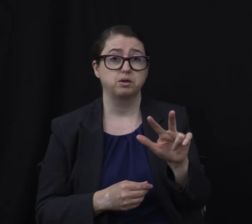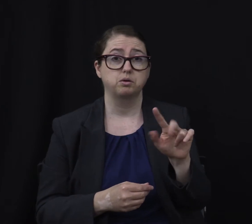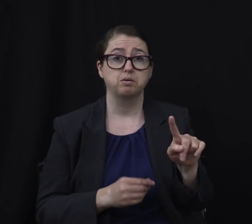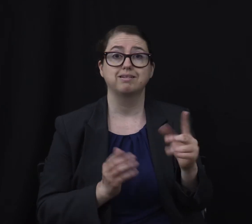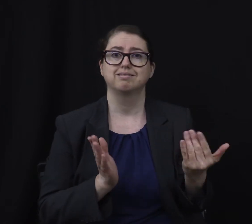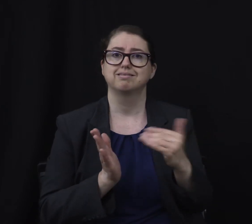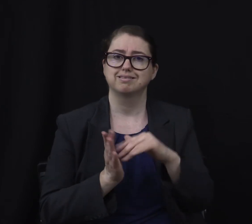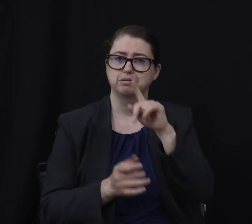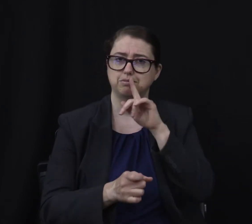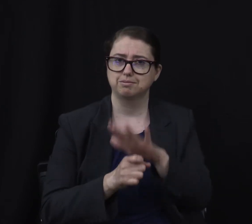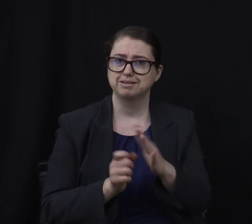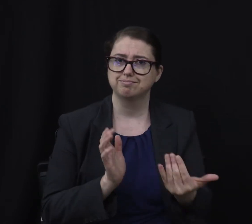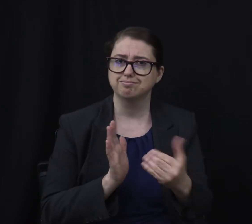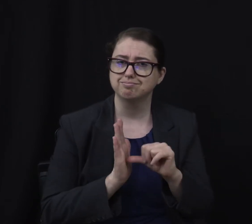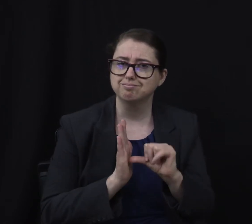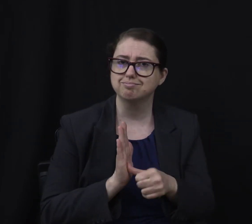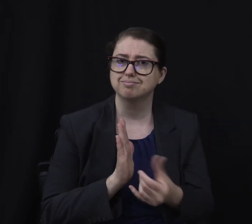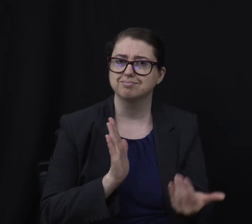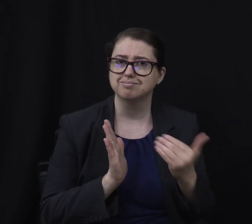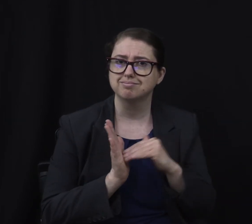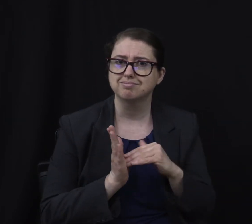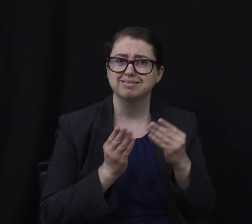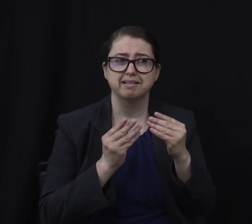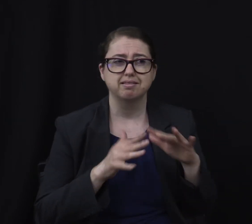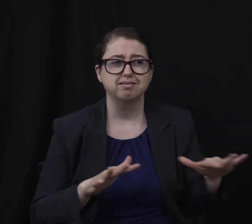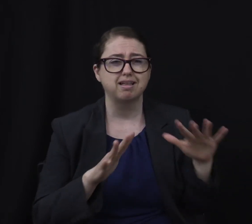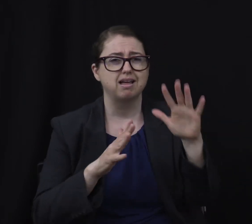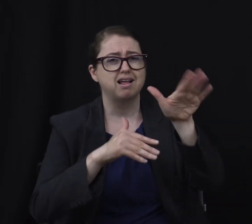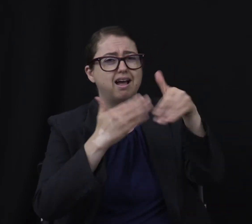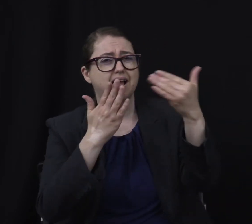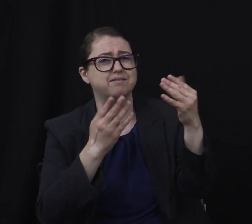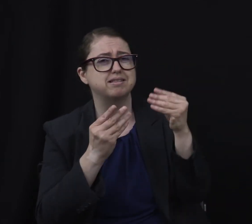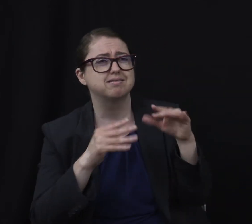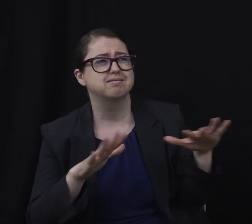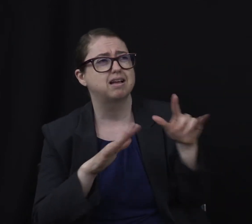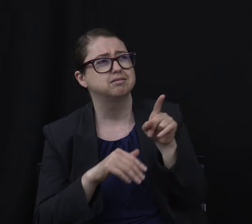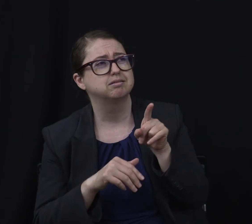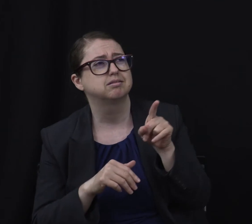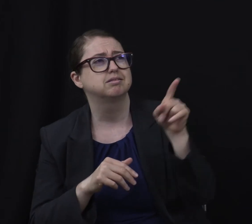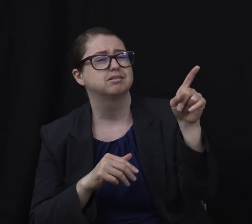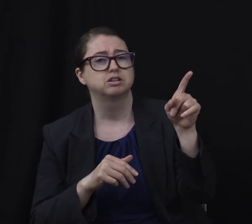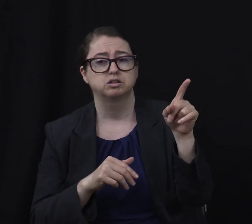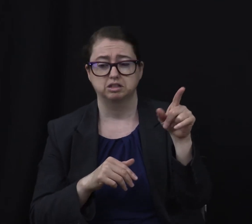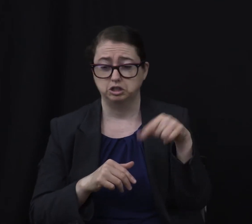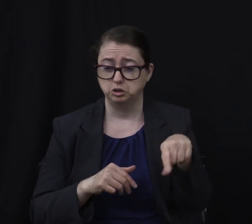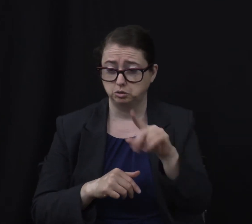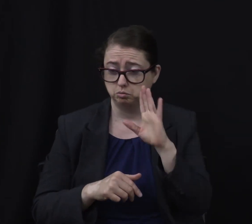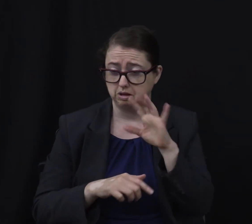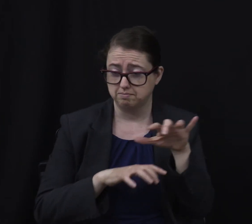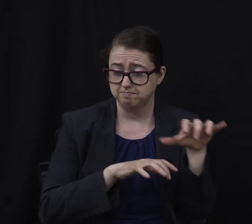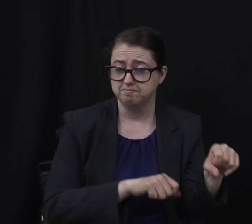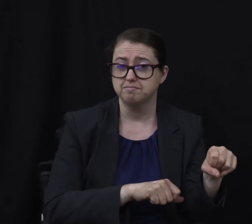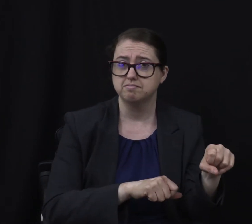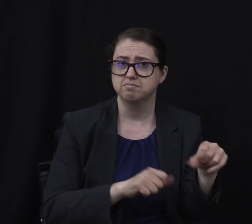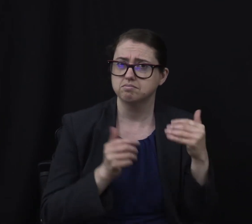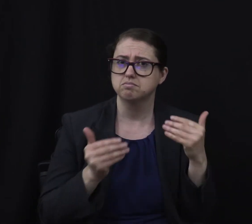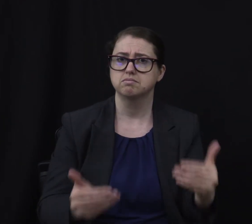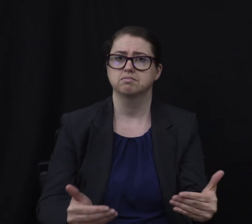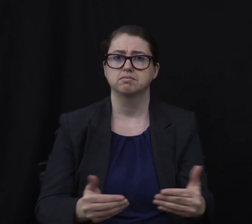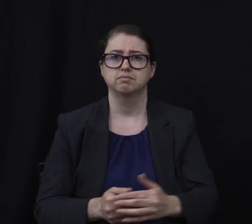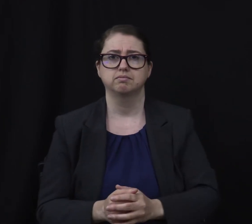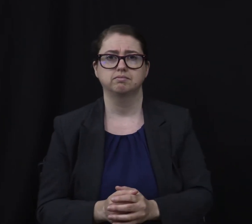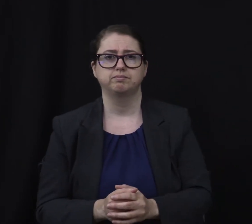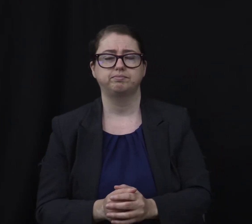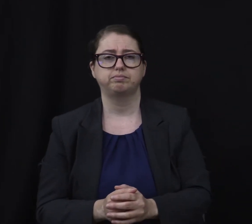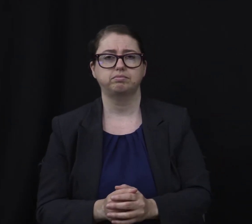reiterated. There is a land, a heavenly land, which you are going to possess. Go forward. And all